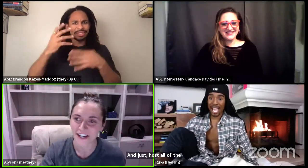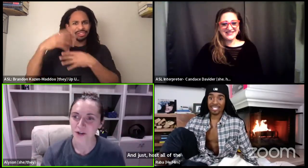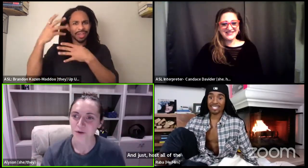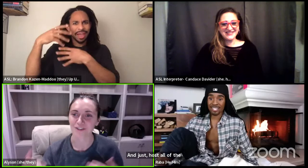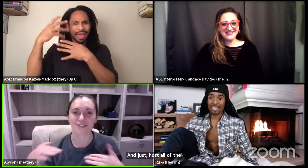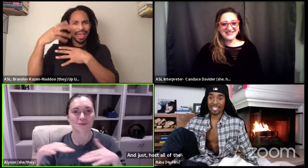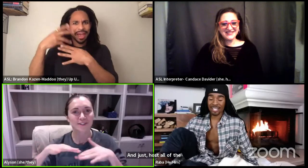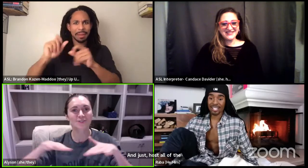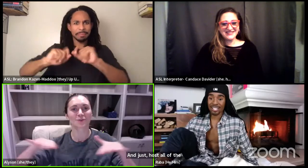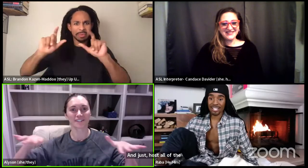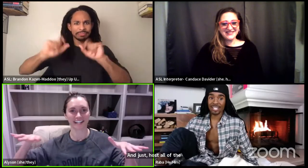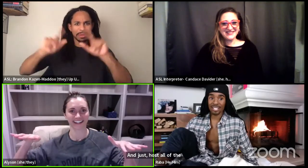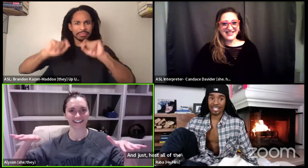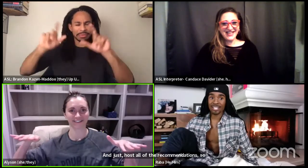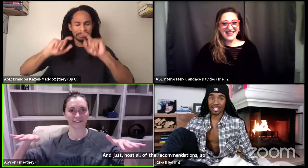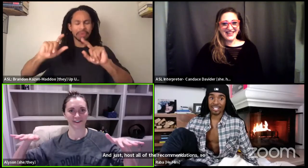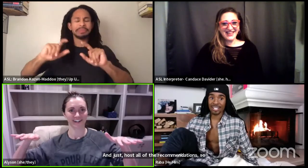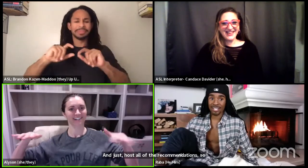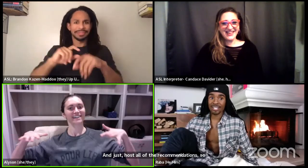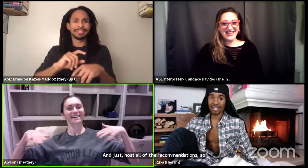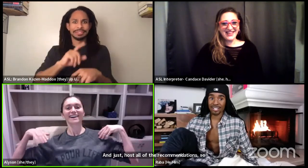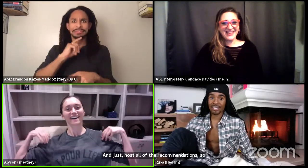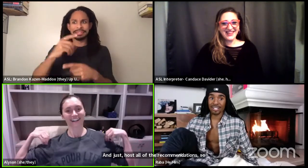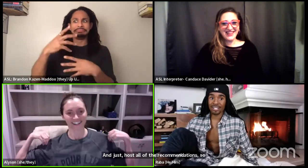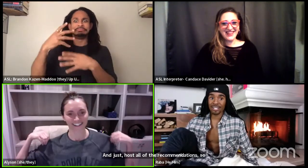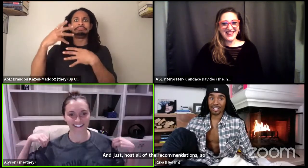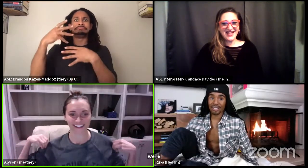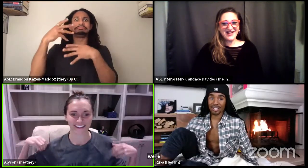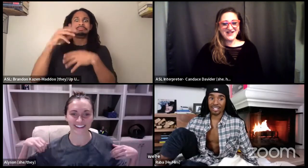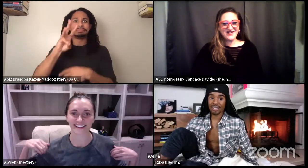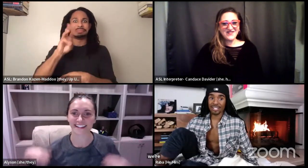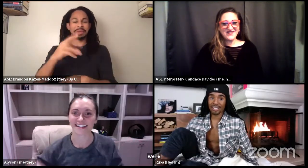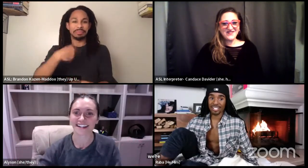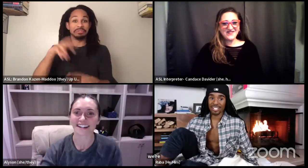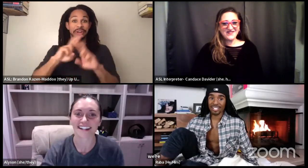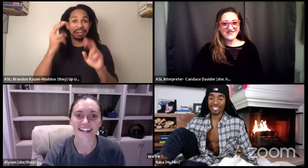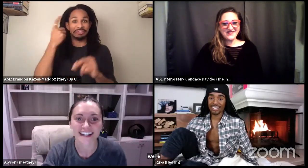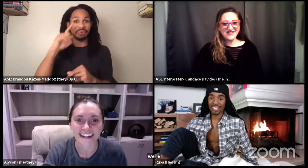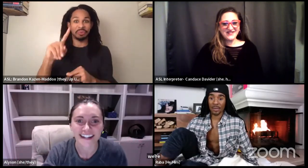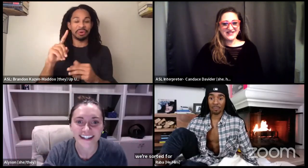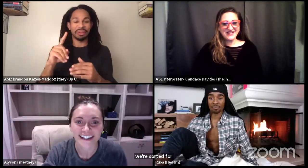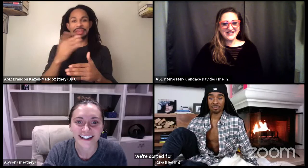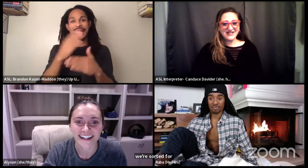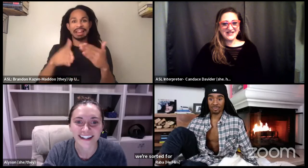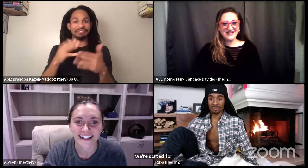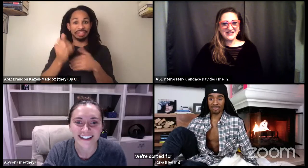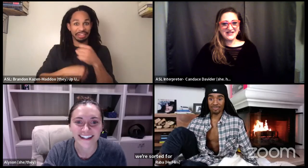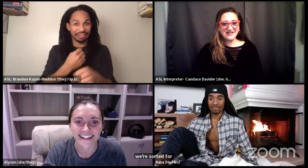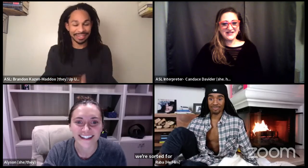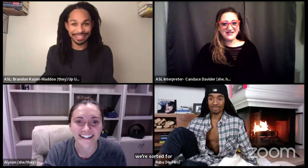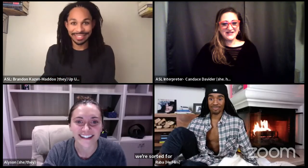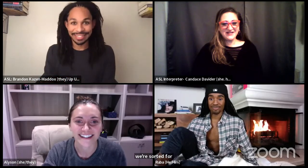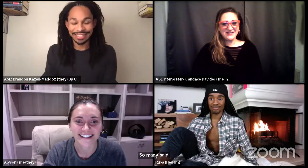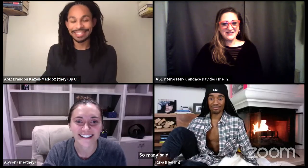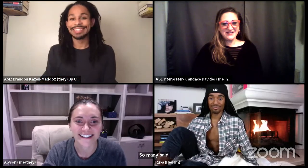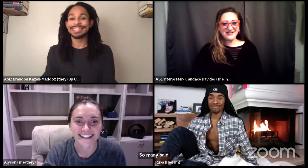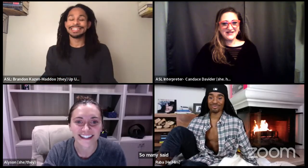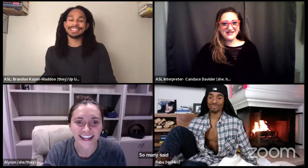so Yes. we're sorted for Somebody said Wednesday, and I'm into it. I'm loving